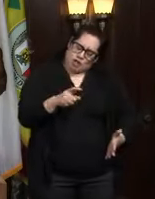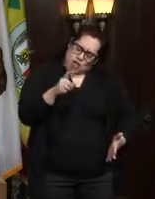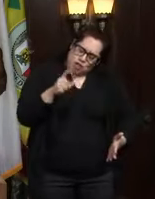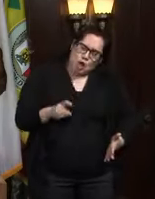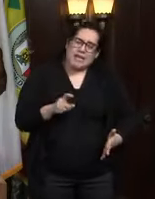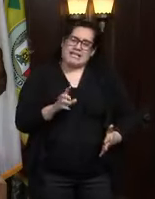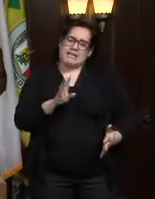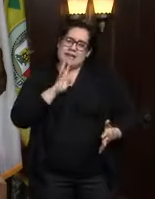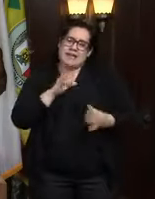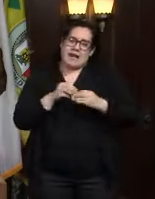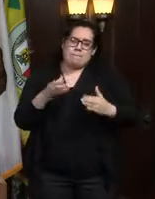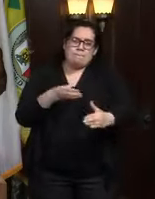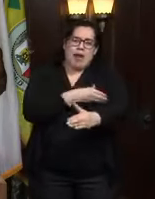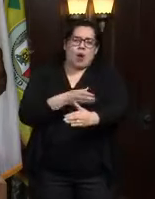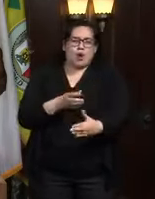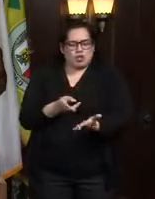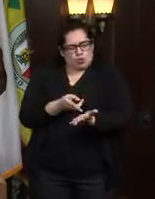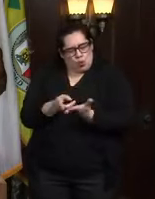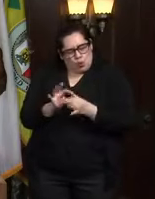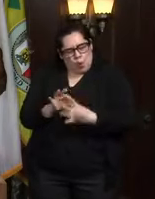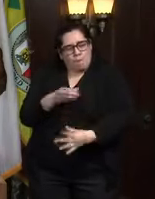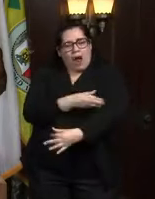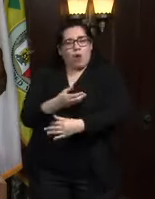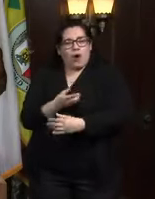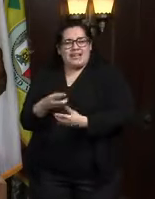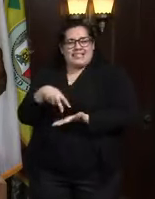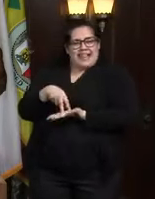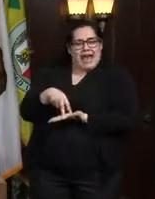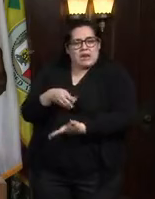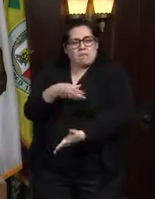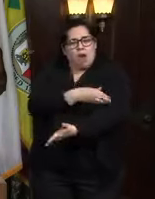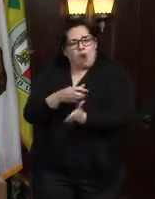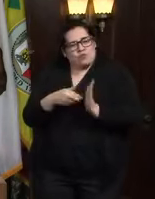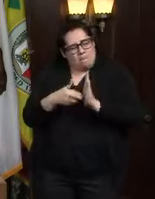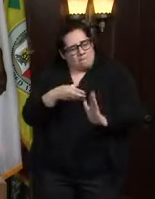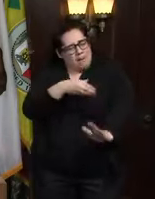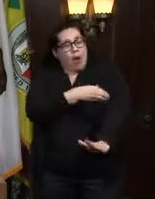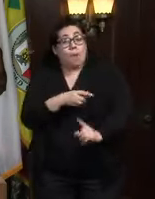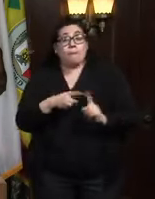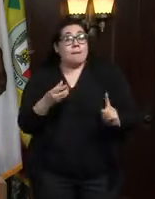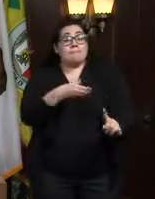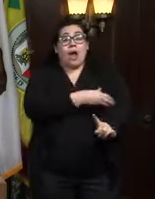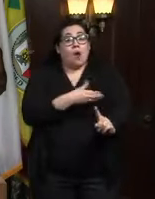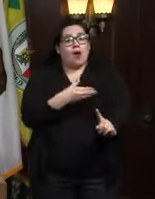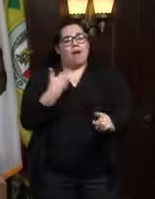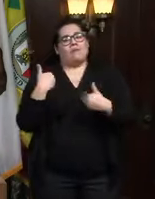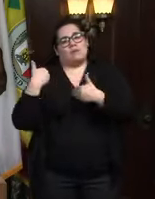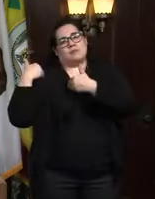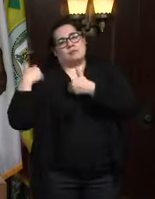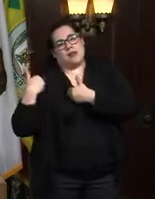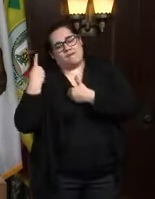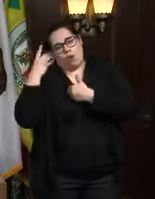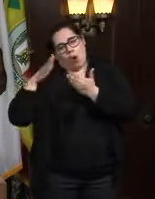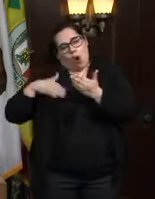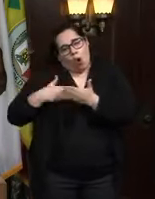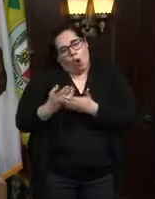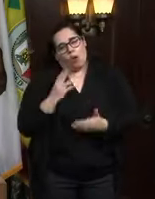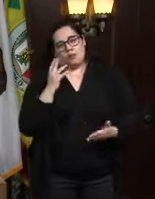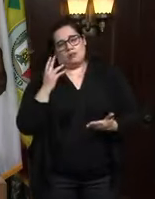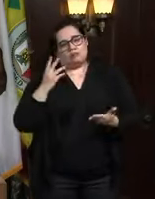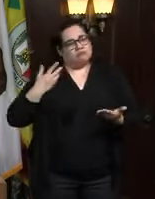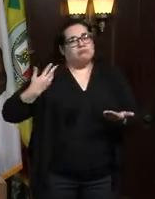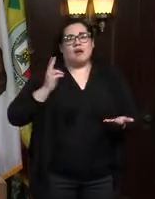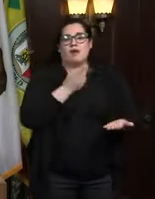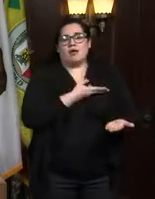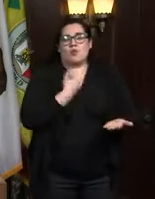be speaking in power, speaking truth to power, standing in power, but power has a responsibility for all of us, and